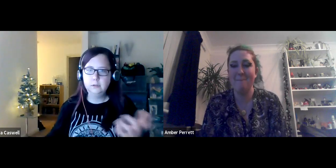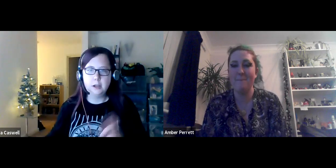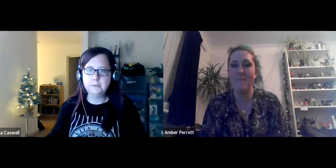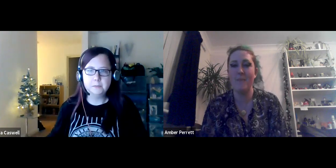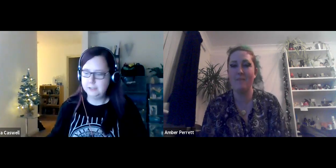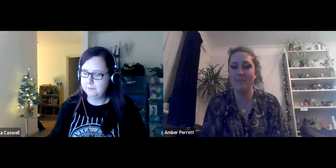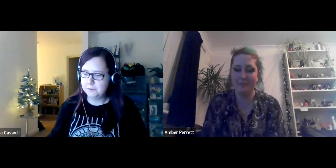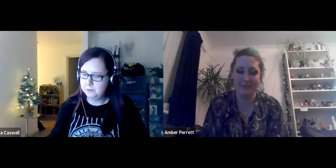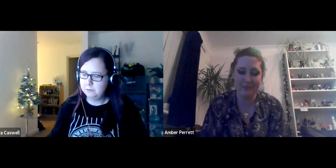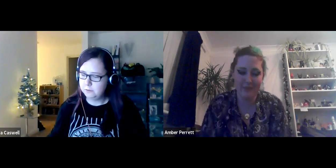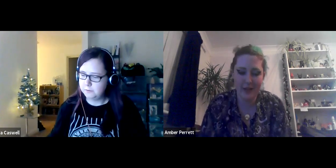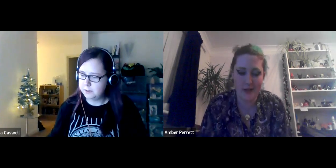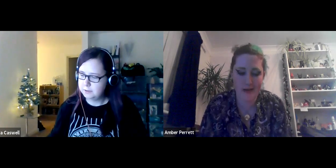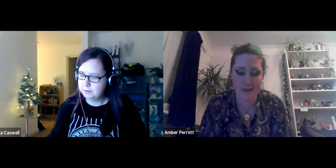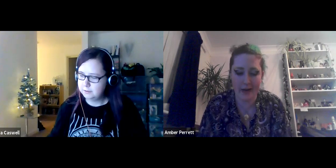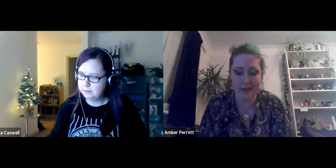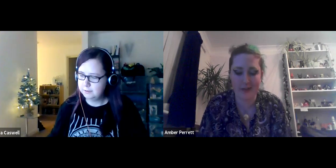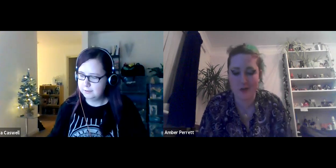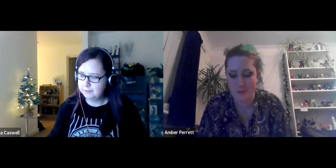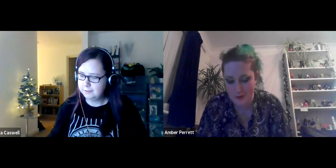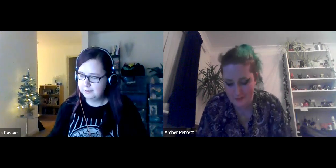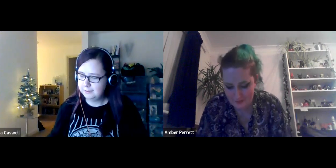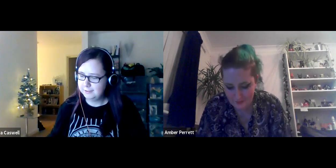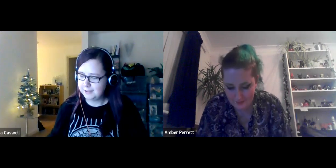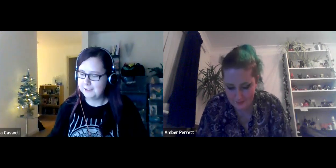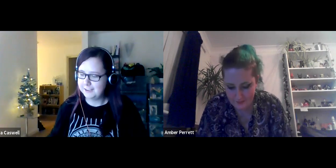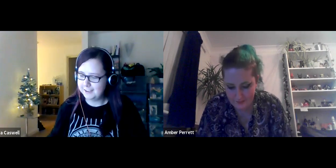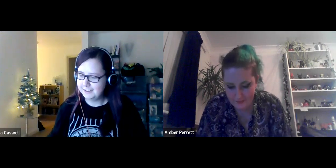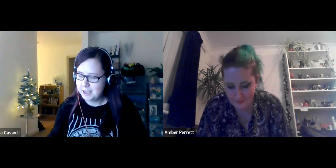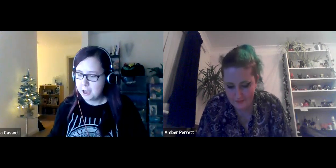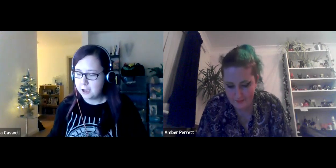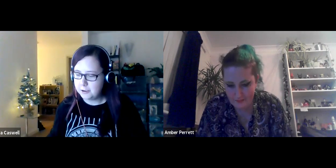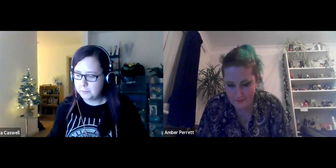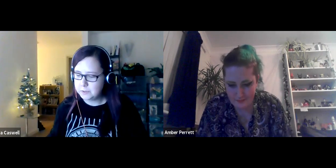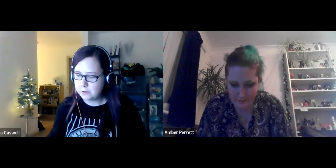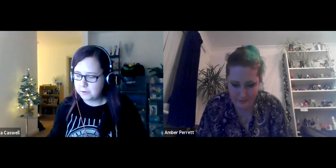I've completely forgotten all of these. You keep going, I'll search tomorrow. Okay. So I've got.